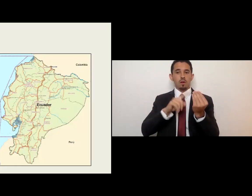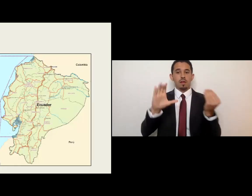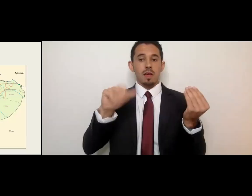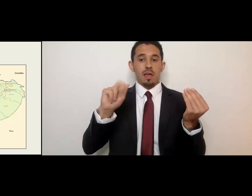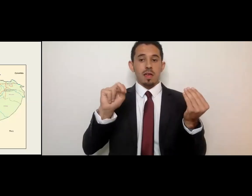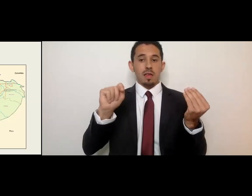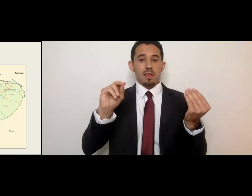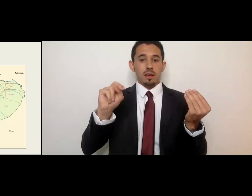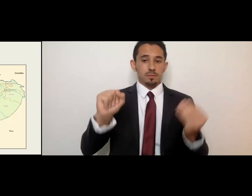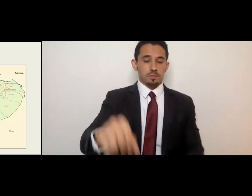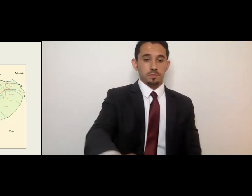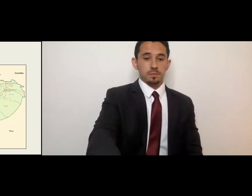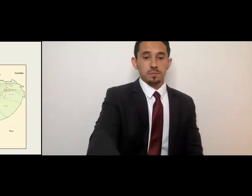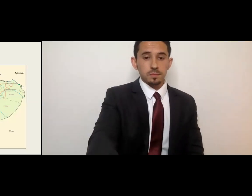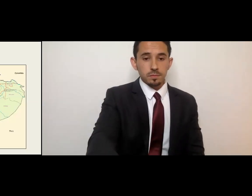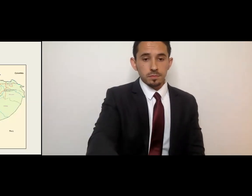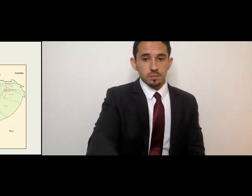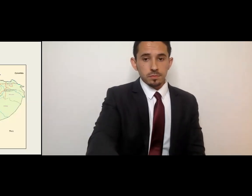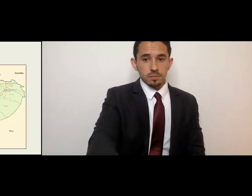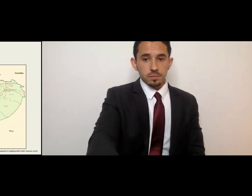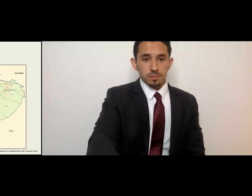El Oro is divided into 14 cantons.